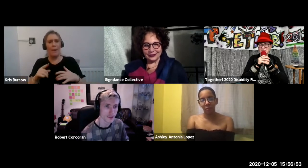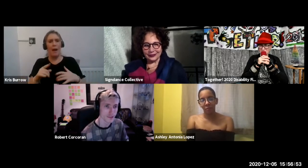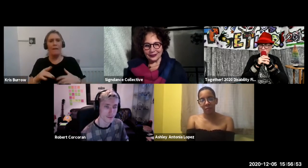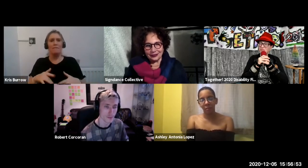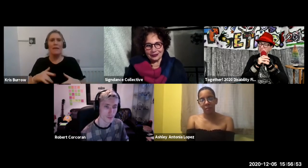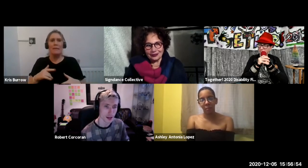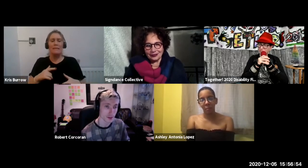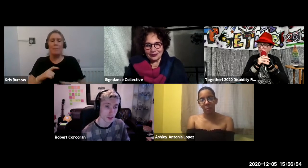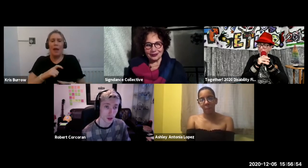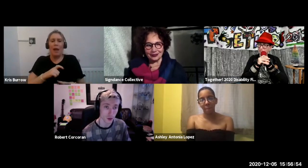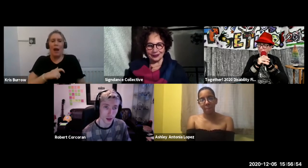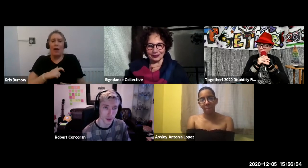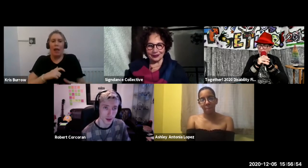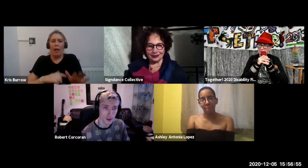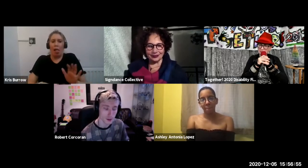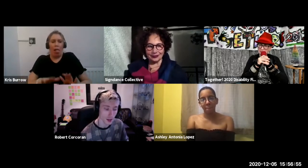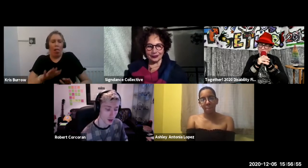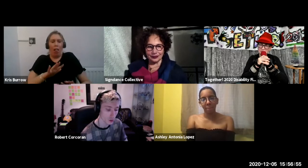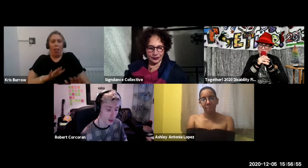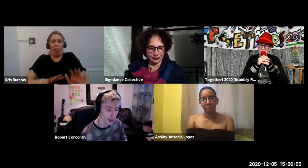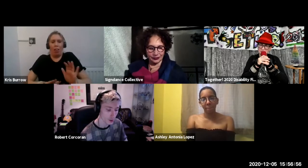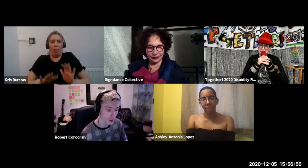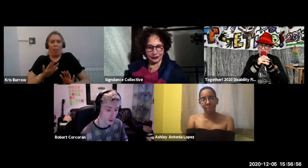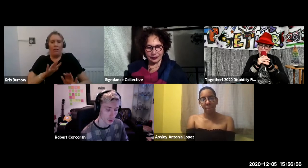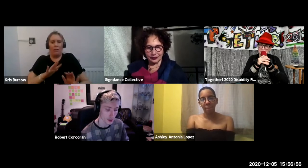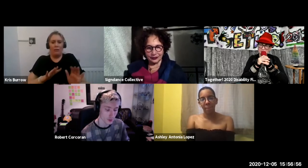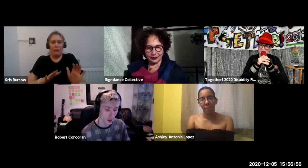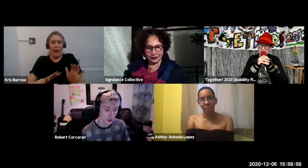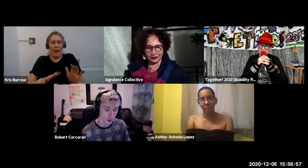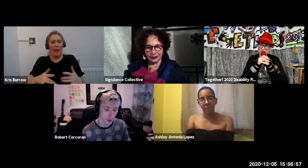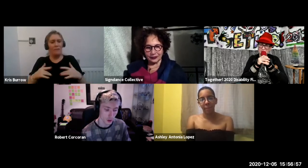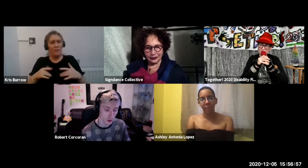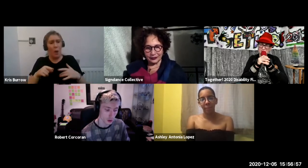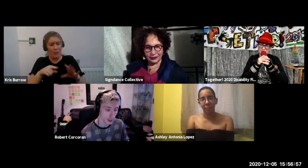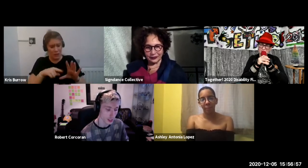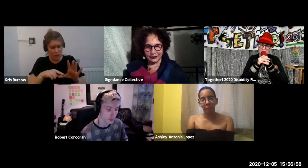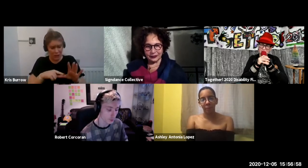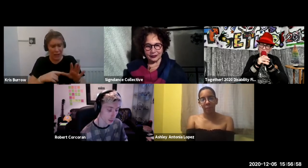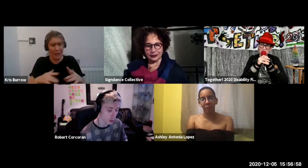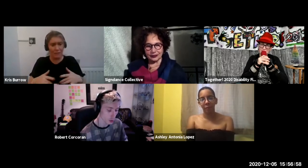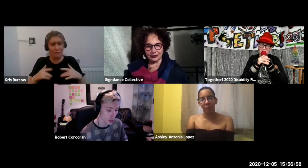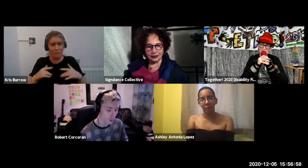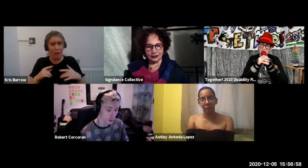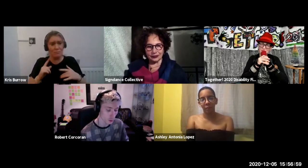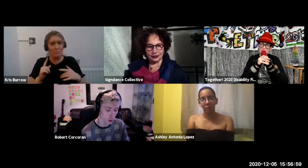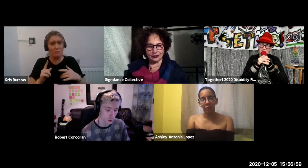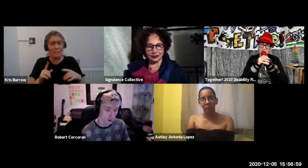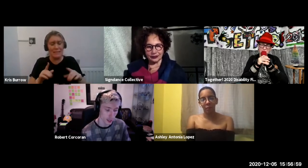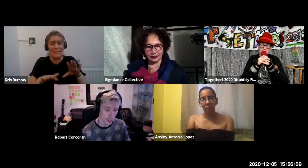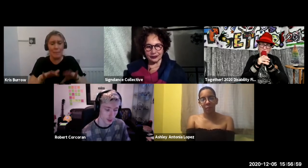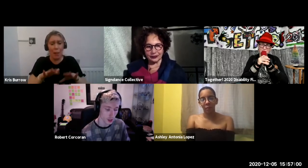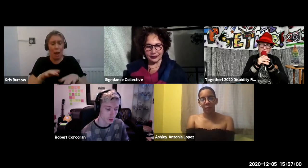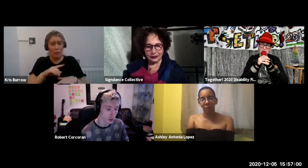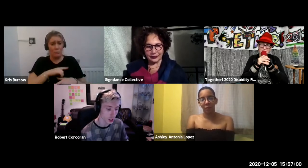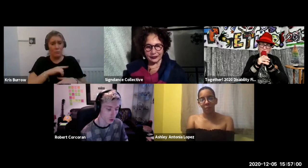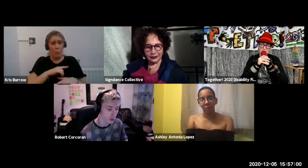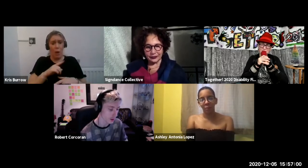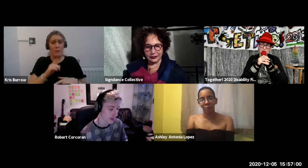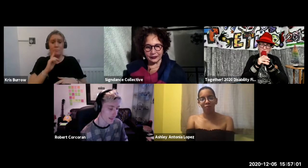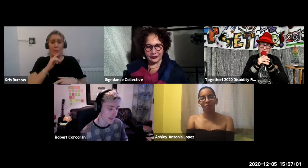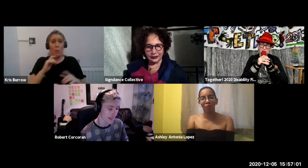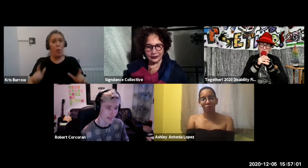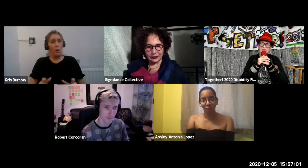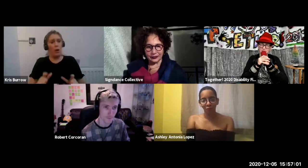unnerving. And you know, that is how this year has felt. I think certainly even people who are comfortable couldn't deny the